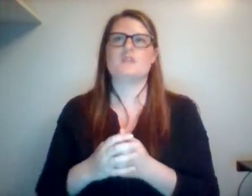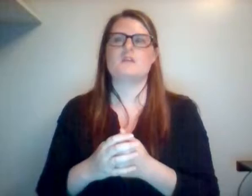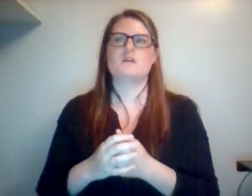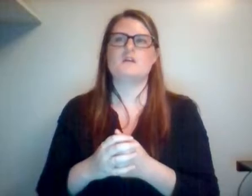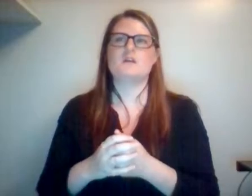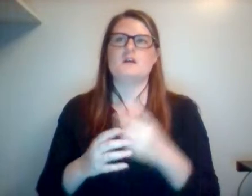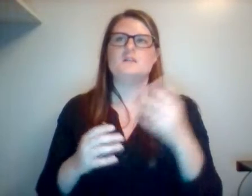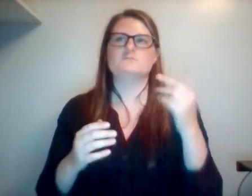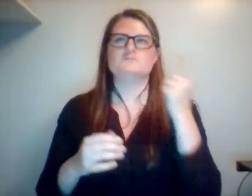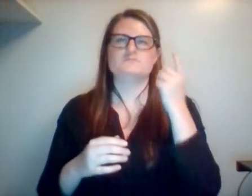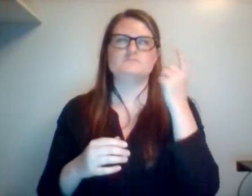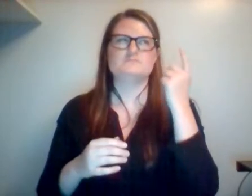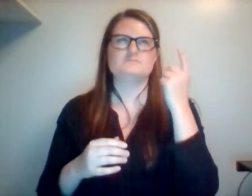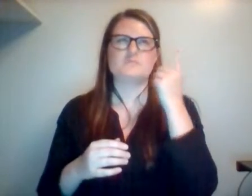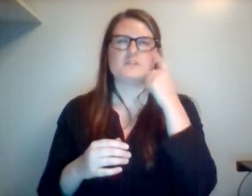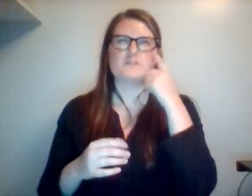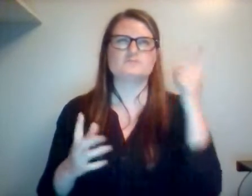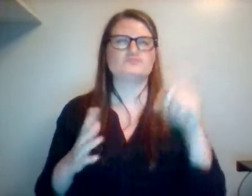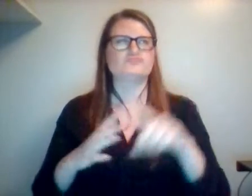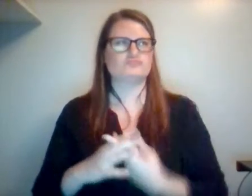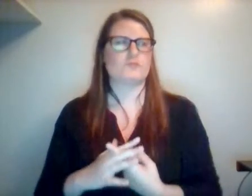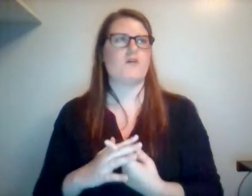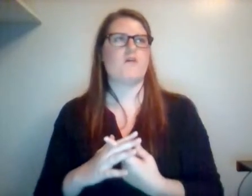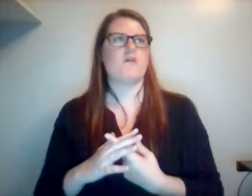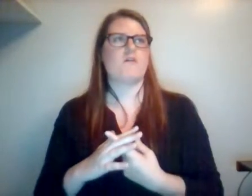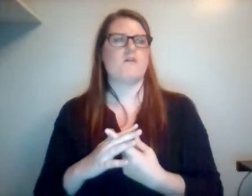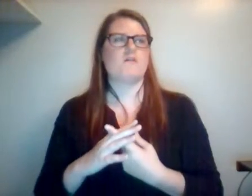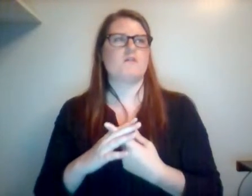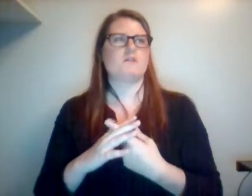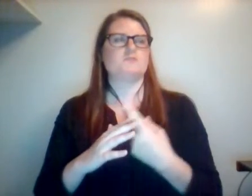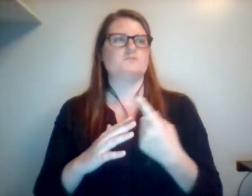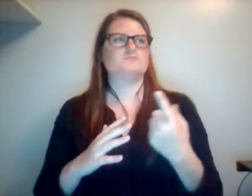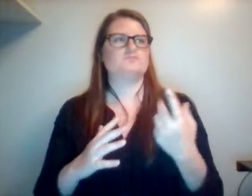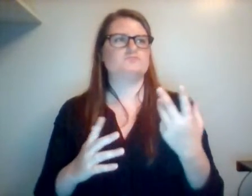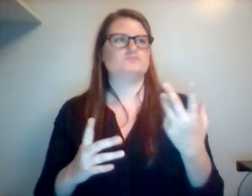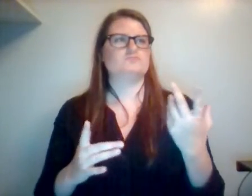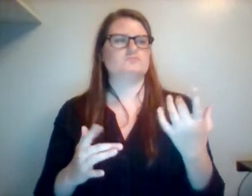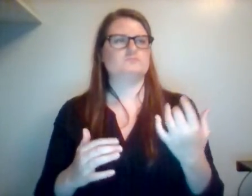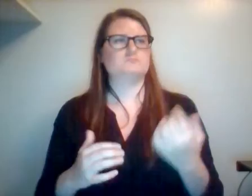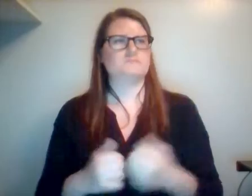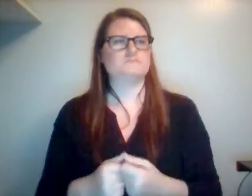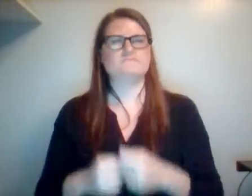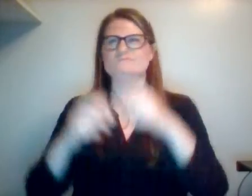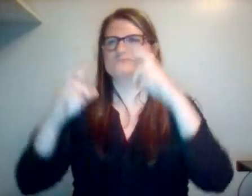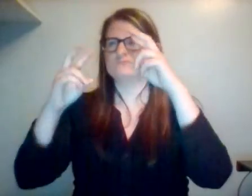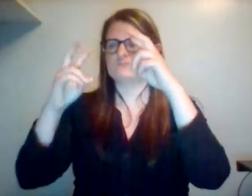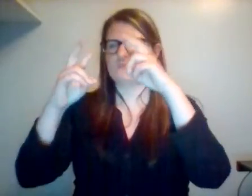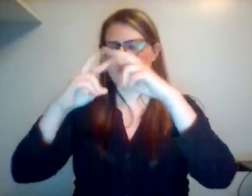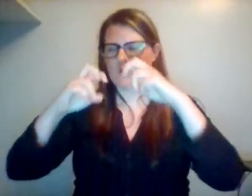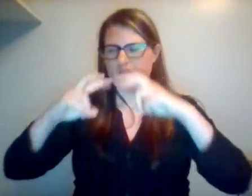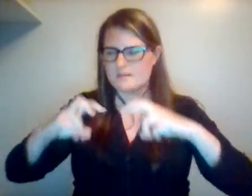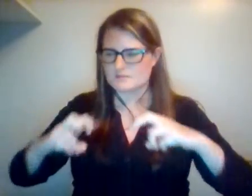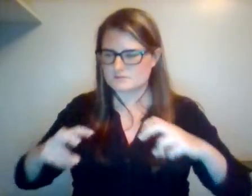start, and maybe this would be today's podcast, to start by analyzing why we are